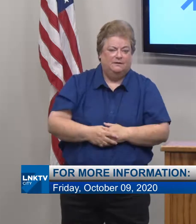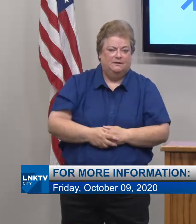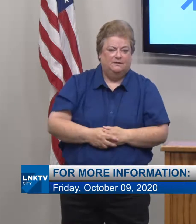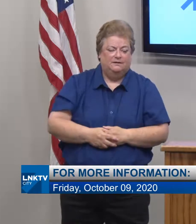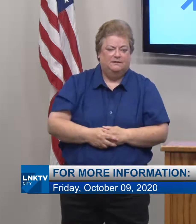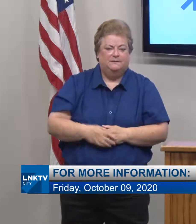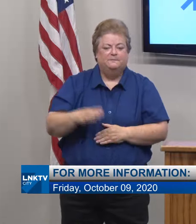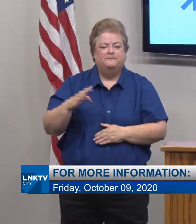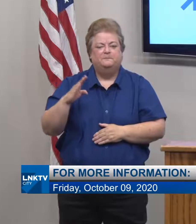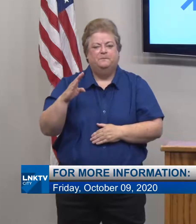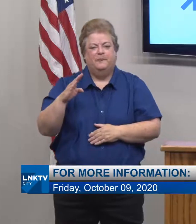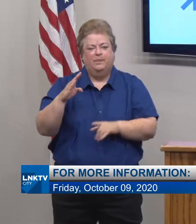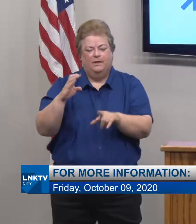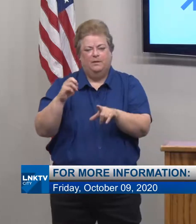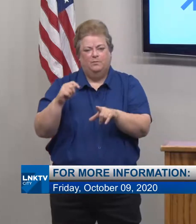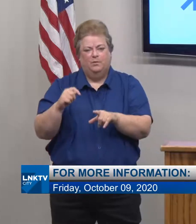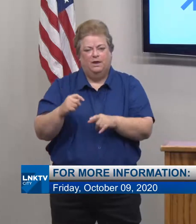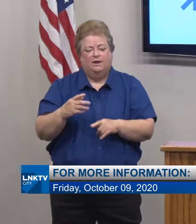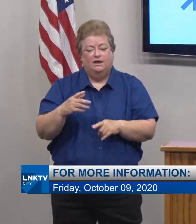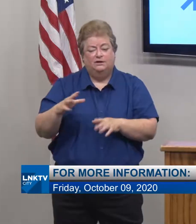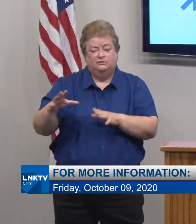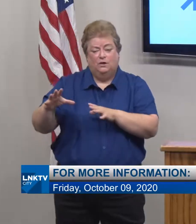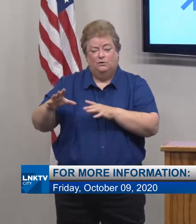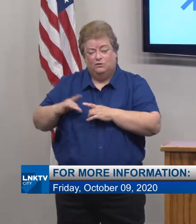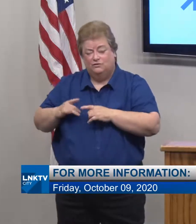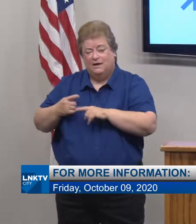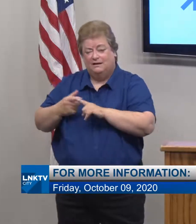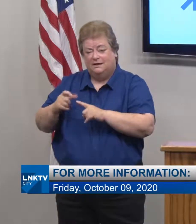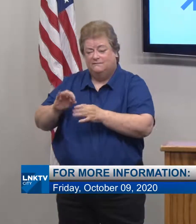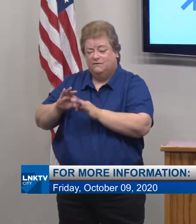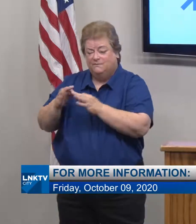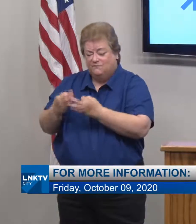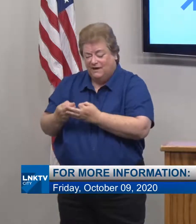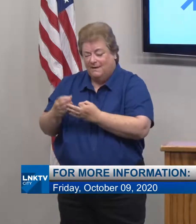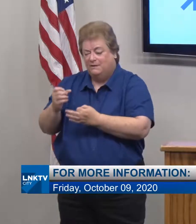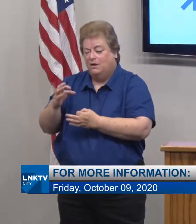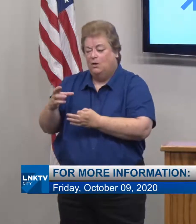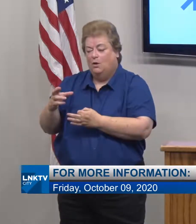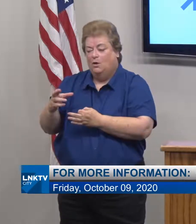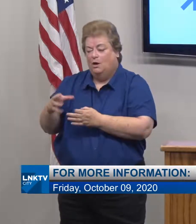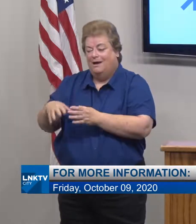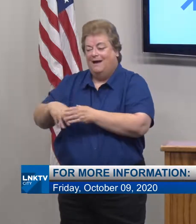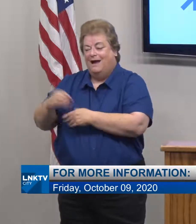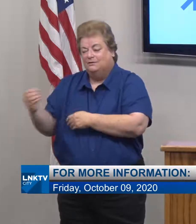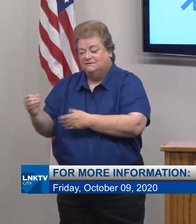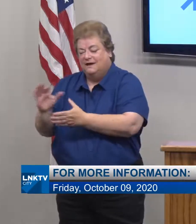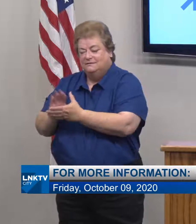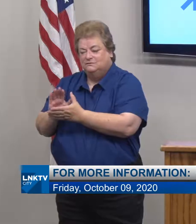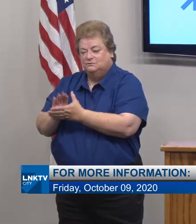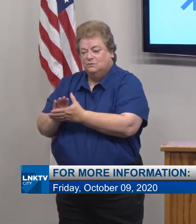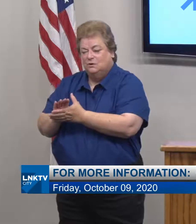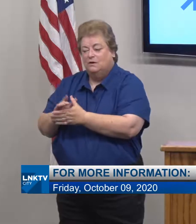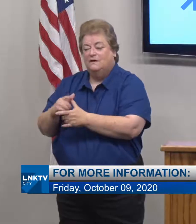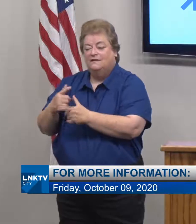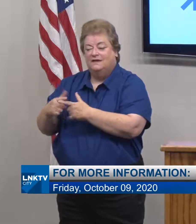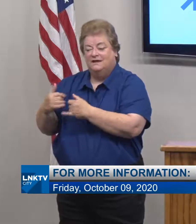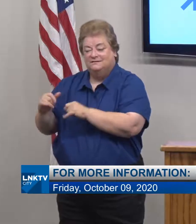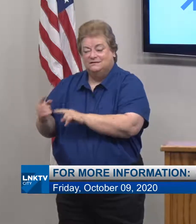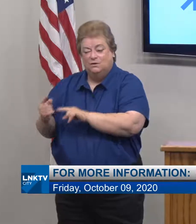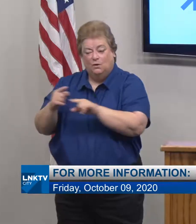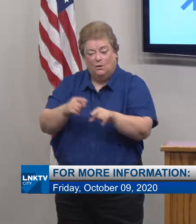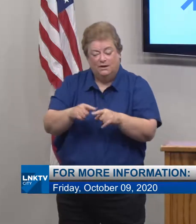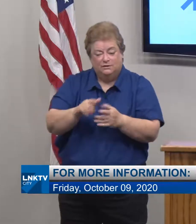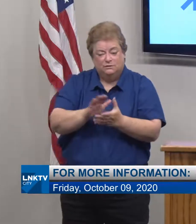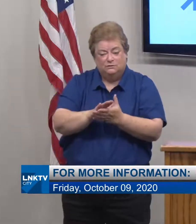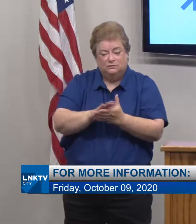So they're maybe contracting it from a family member at a gathering, Right. and then they're still going to school, but there's no evidence